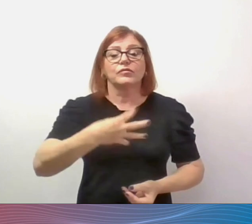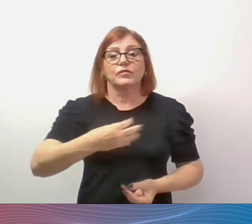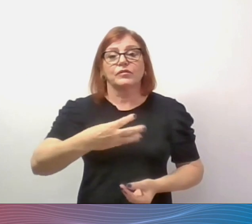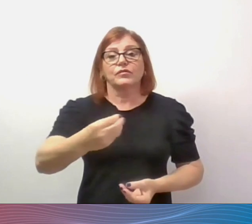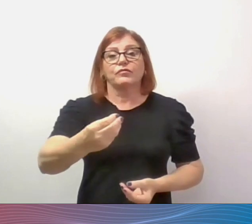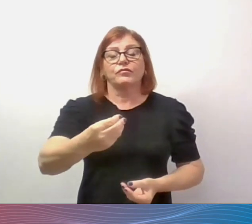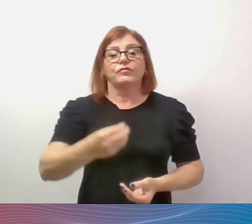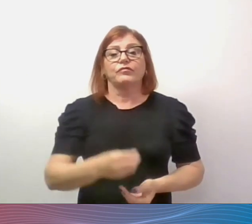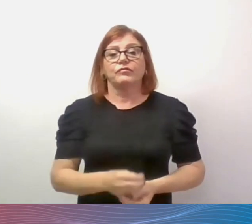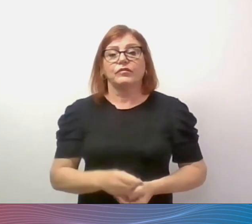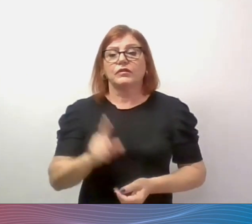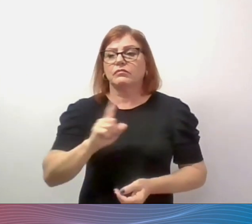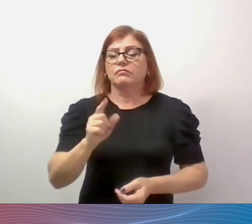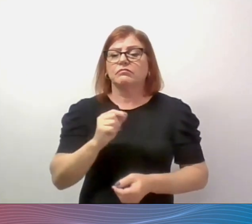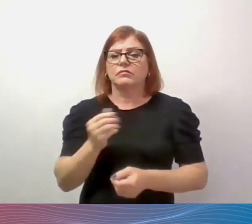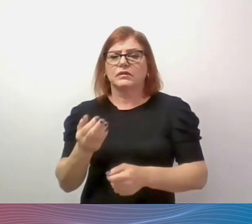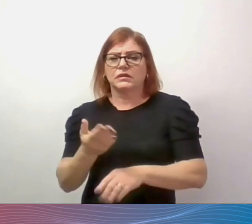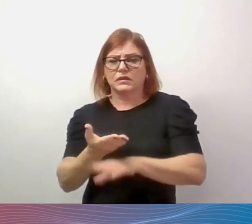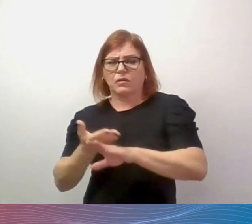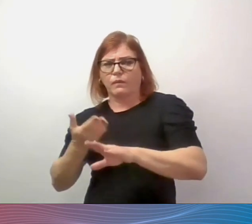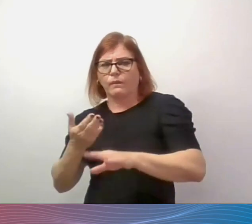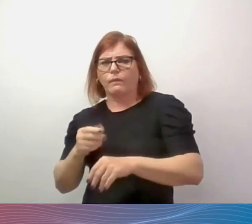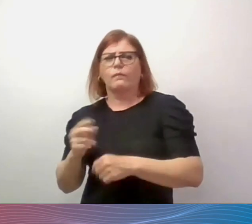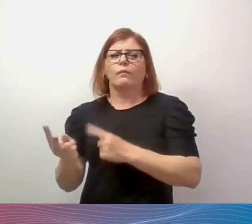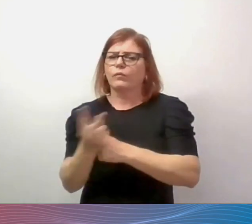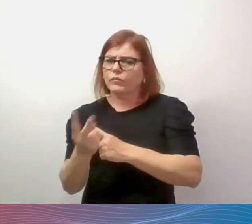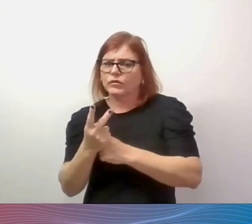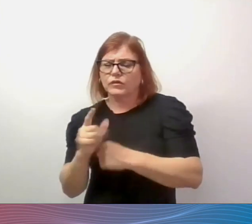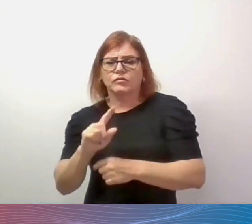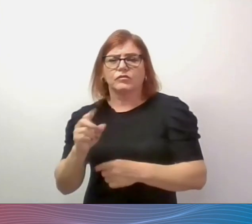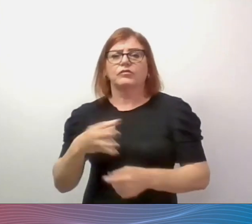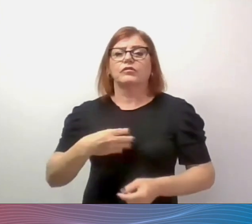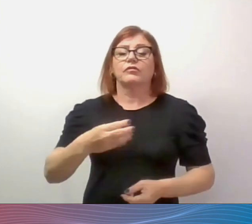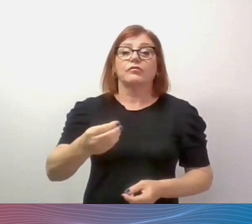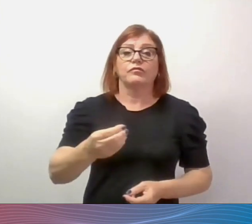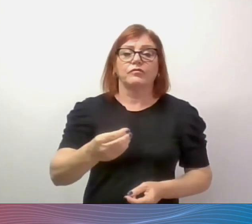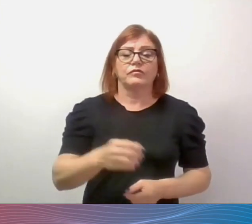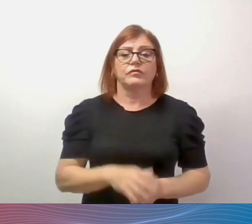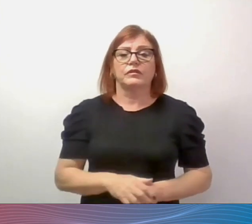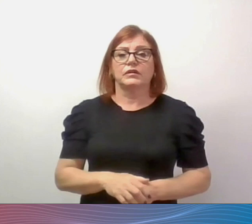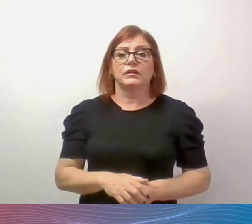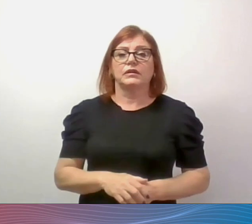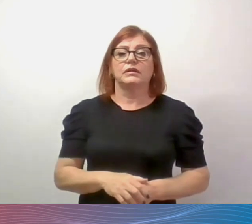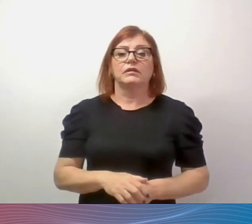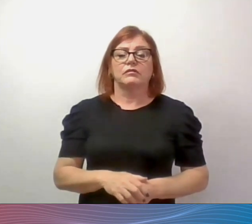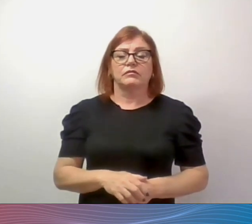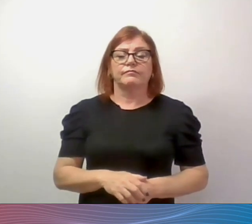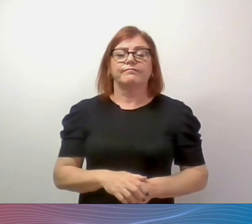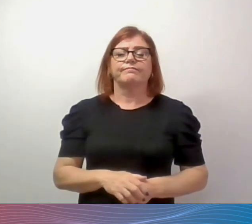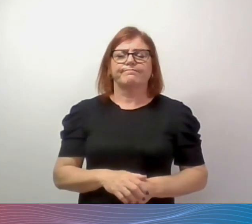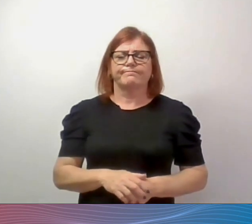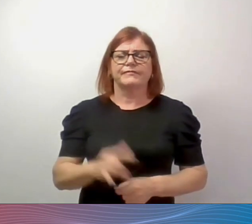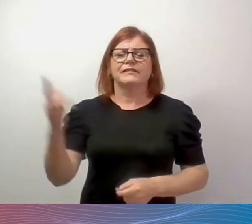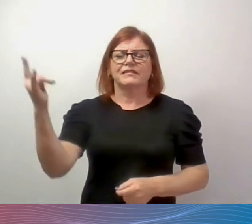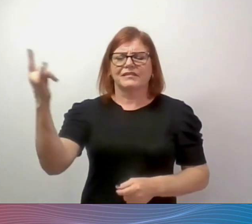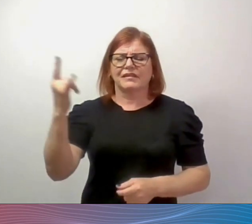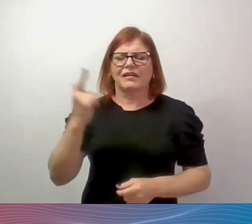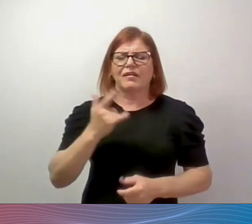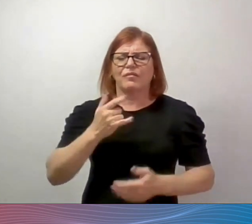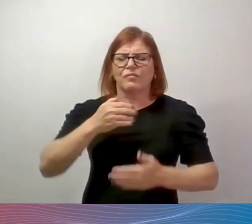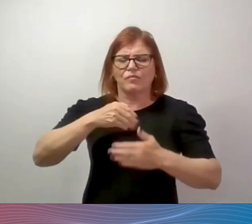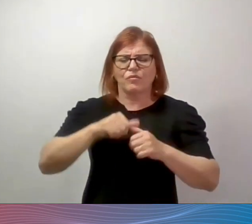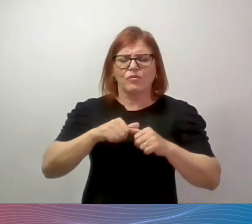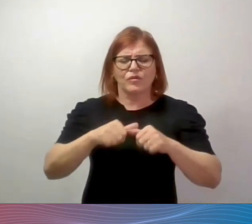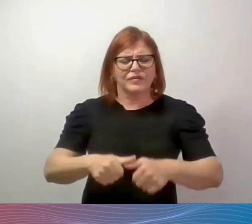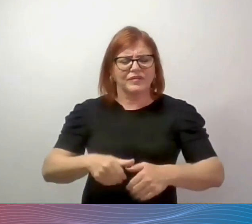Está em nós. It is in us. Faz com que nós não poupemos nada para amar os irmãos. And it causes us to do